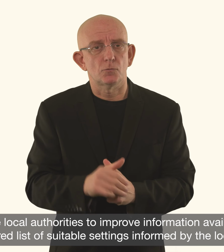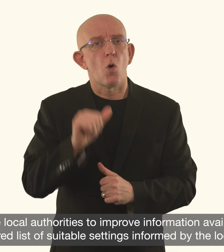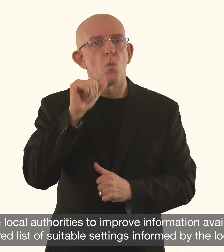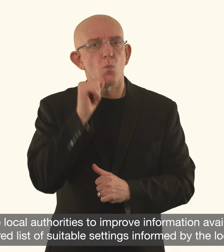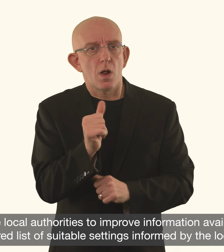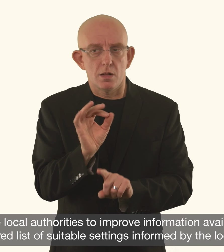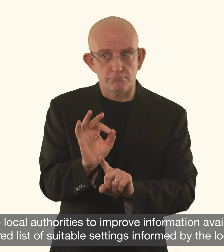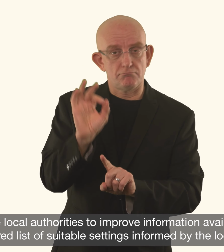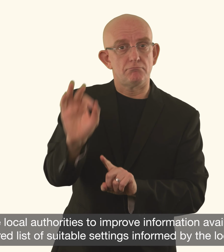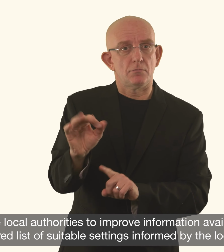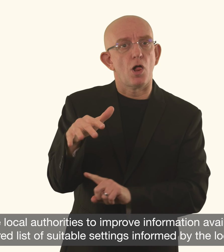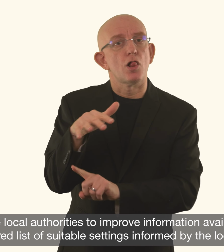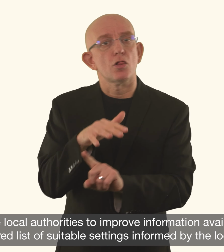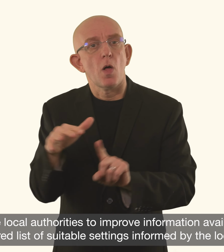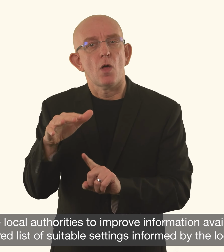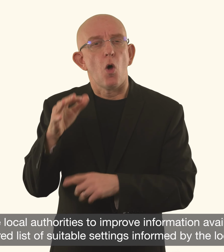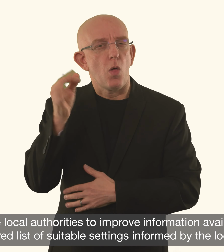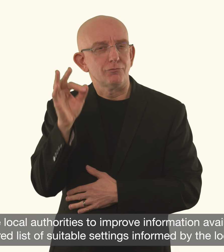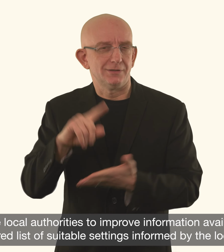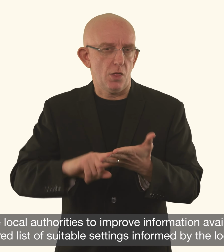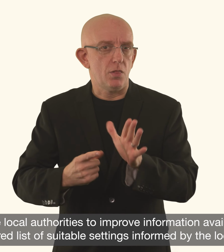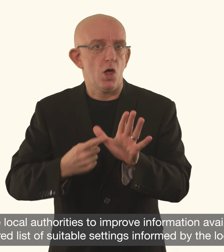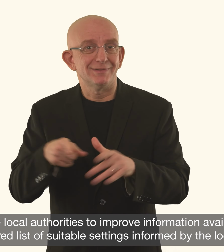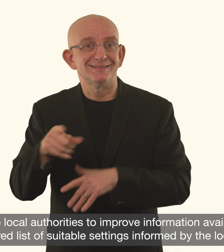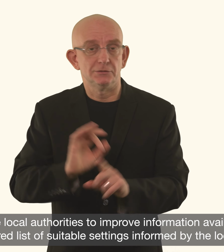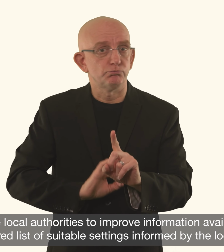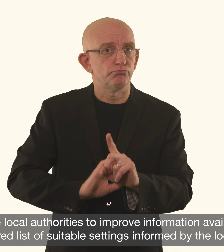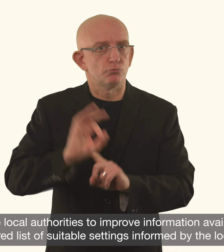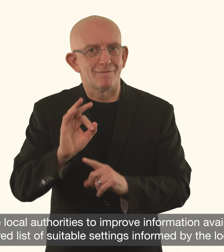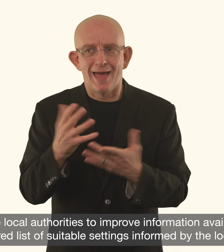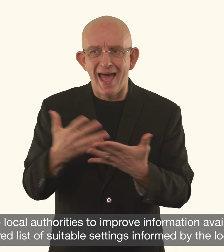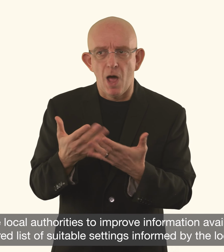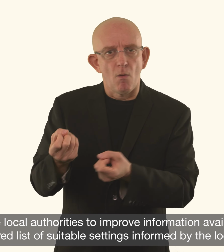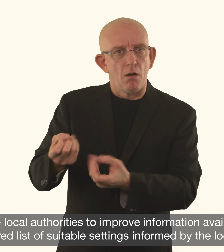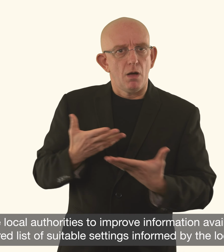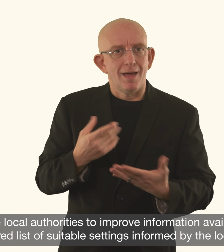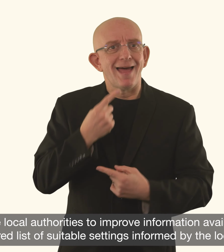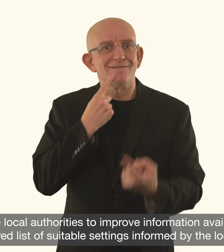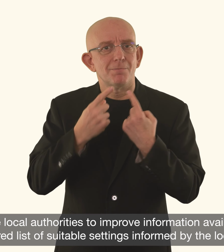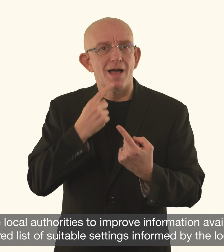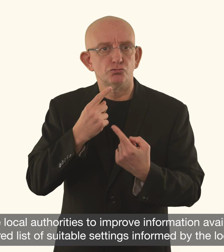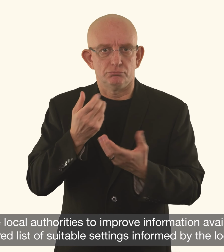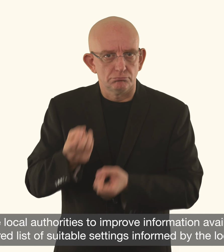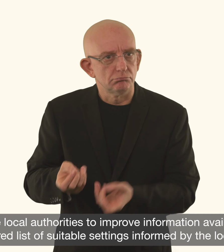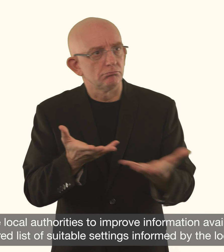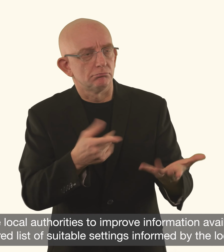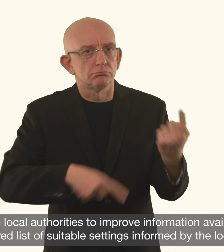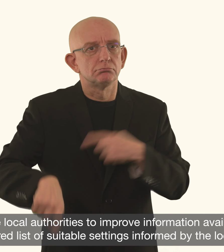Nine. We will require local authorities to improve information available to families and provide a tailored